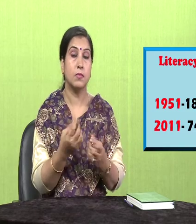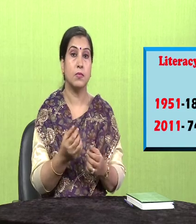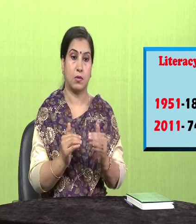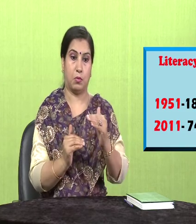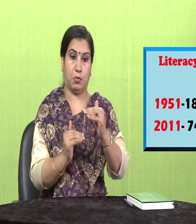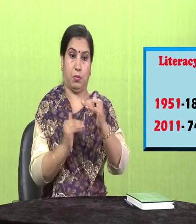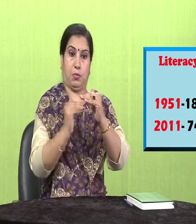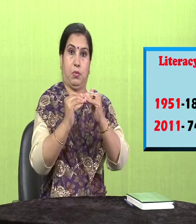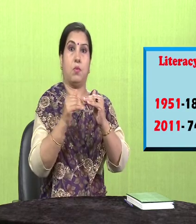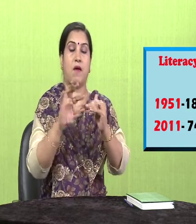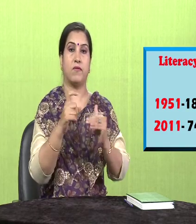to